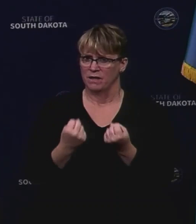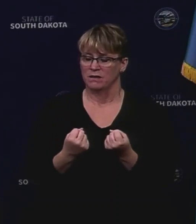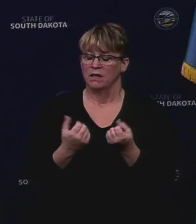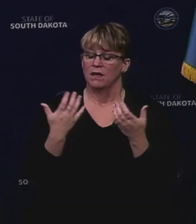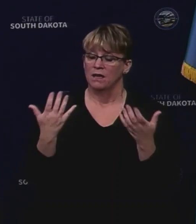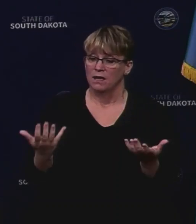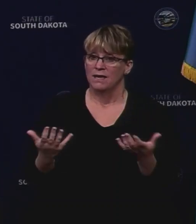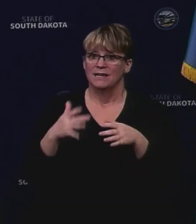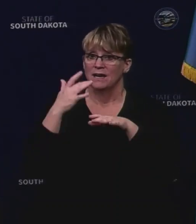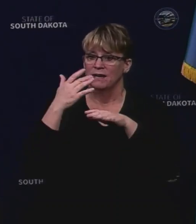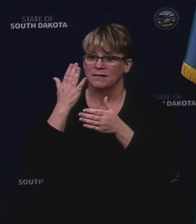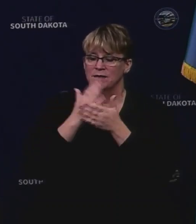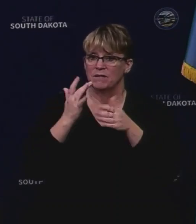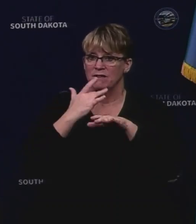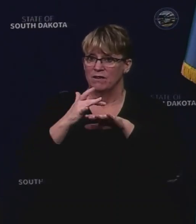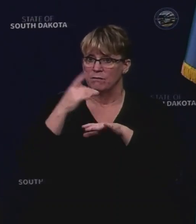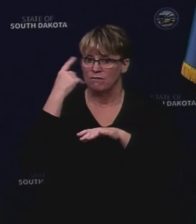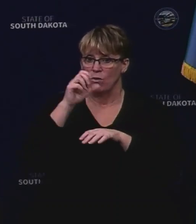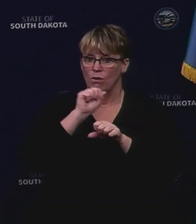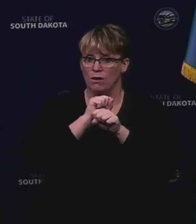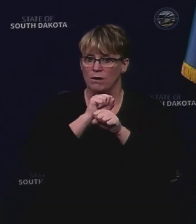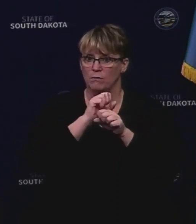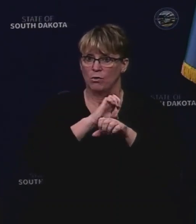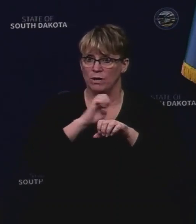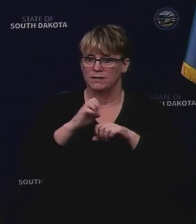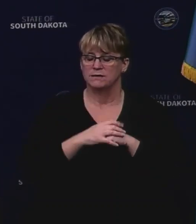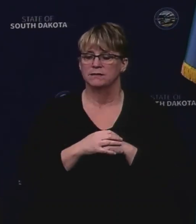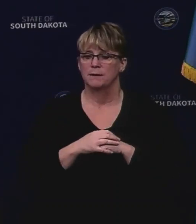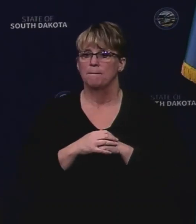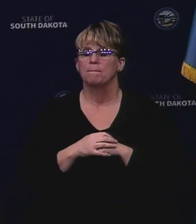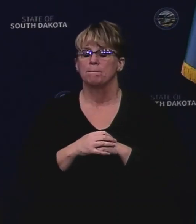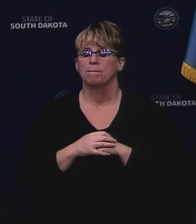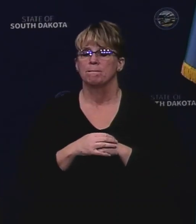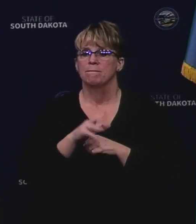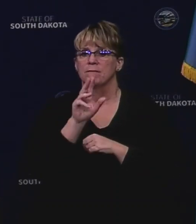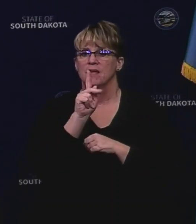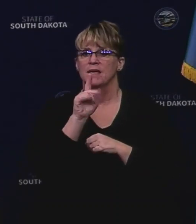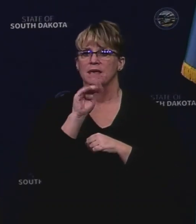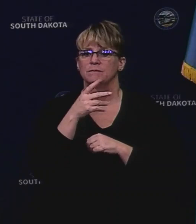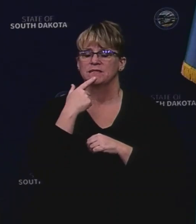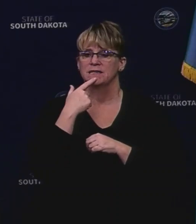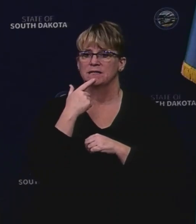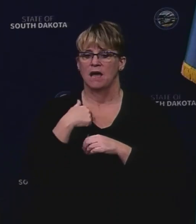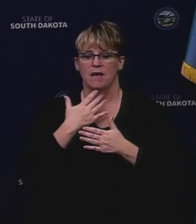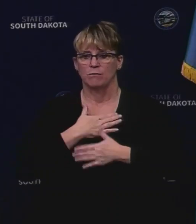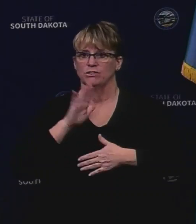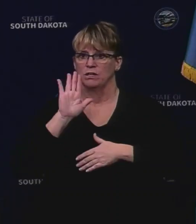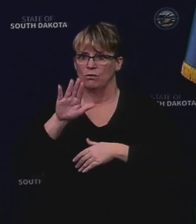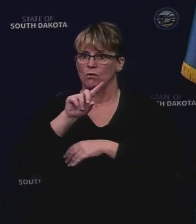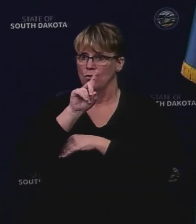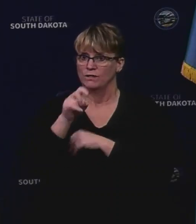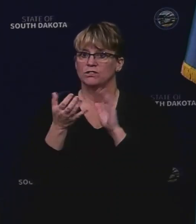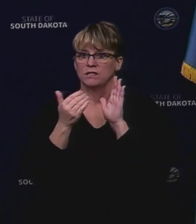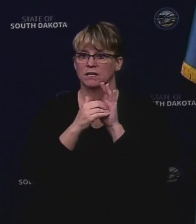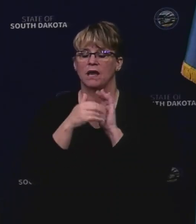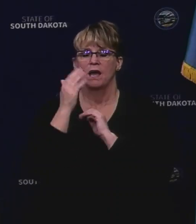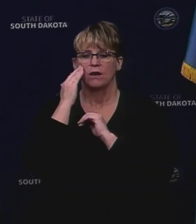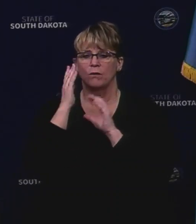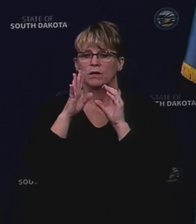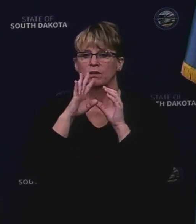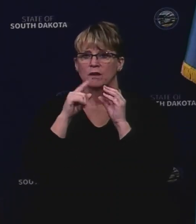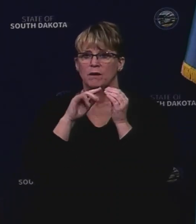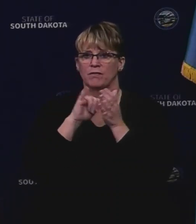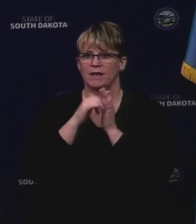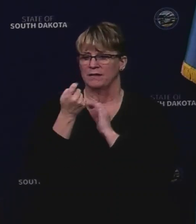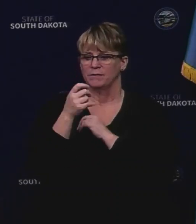there something available for employees? Beth, this is Kim Alsam-Risden, and I appreciate you raising this question again. I know we talked about this a